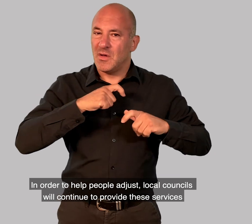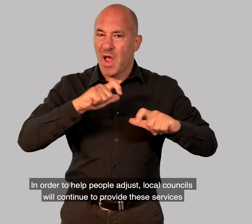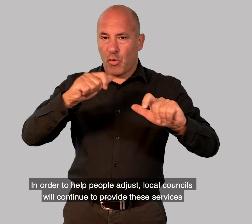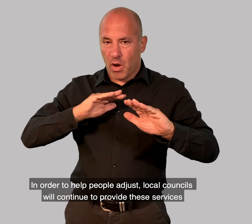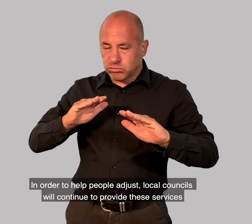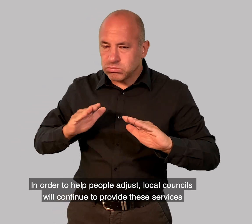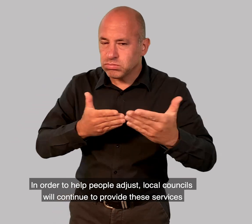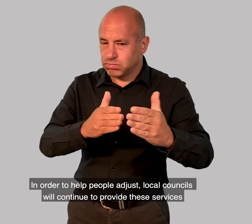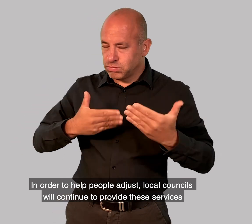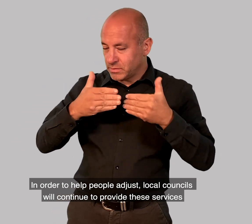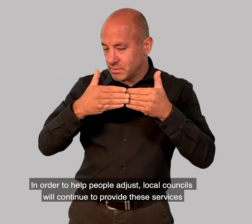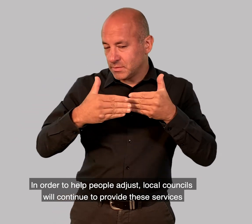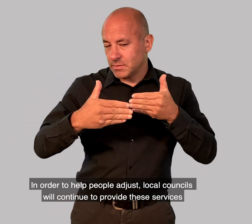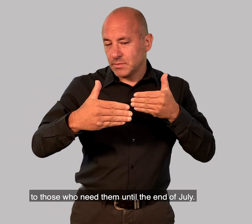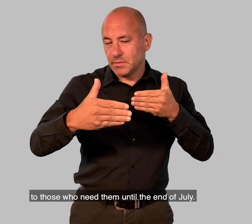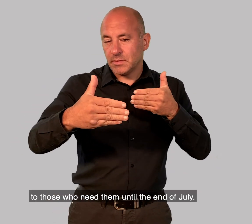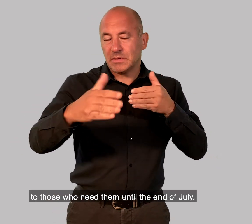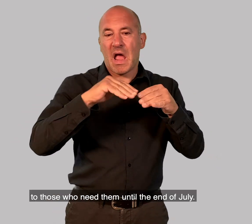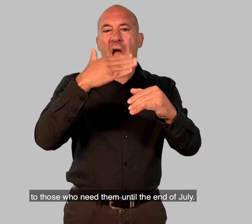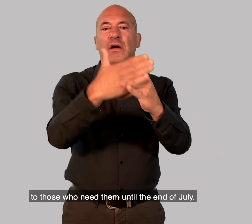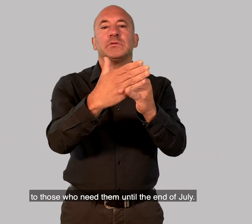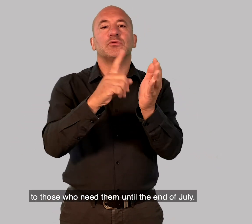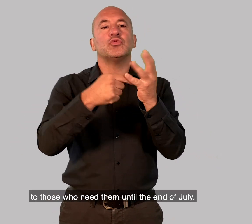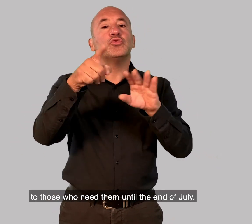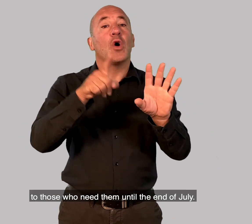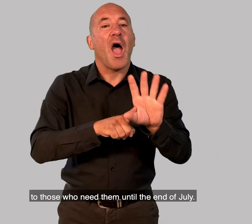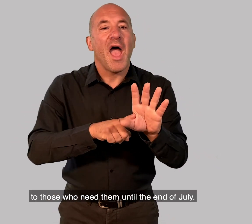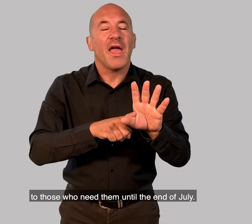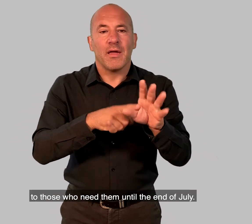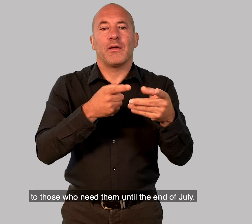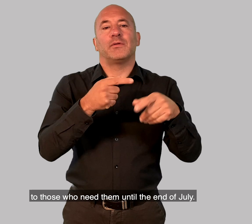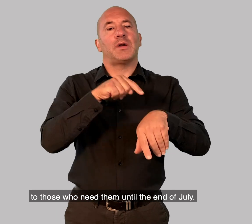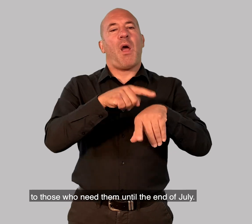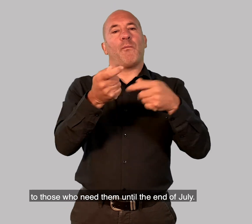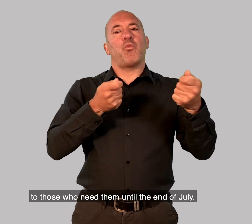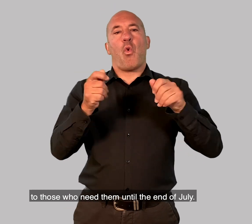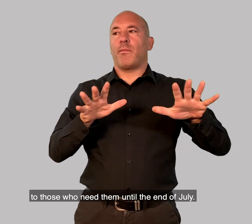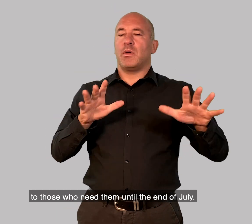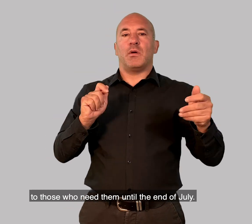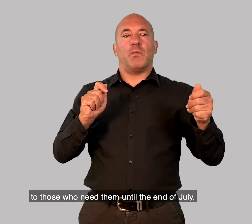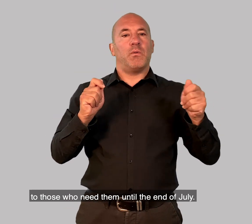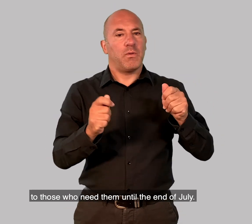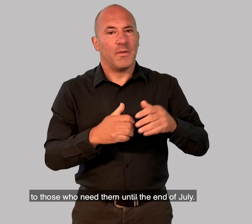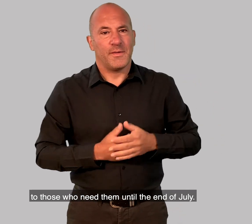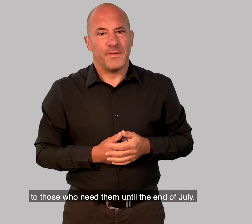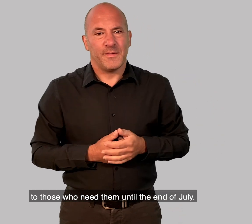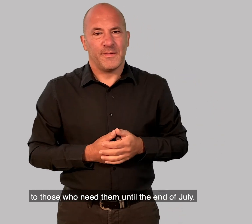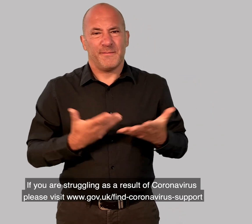them until the end of July. If you are struggling as a result of coronavirus, please